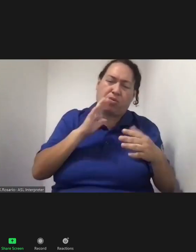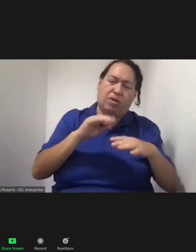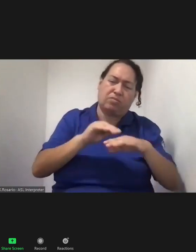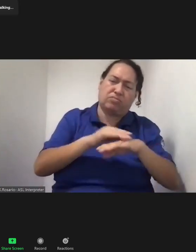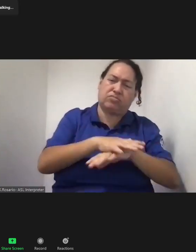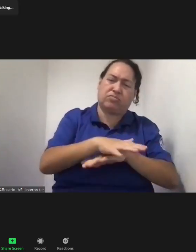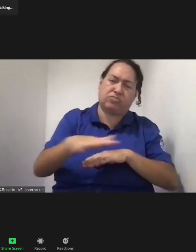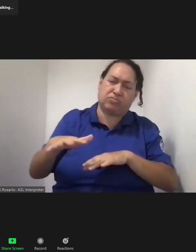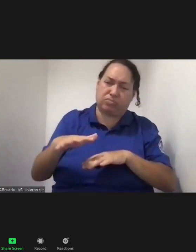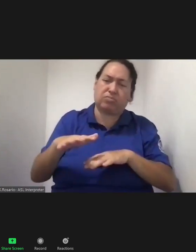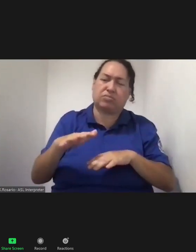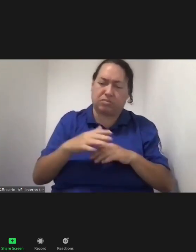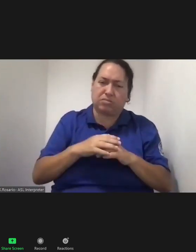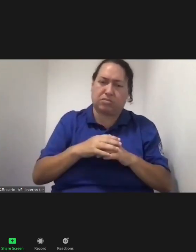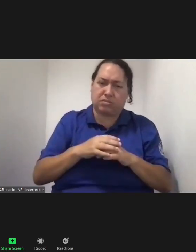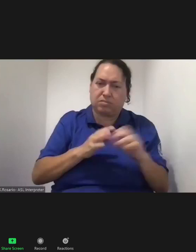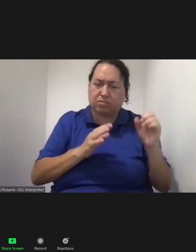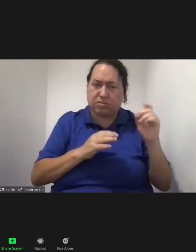Okay, thank you.